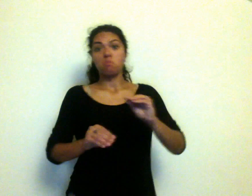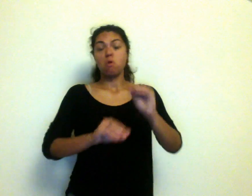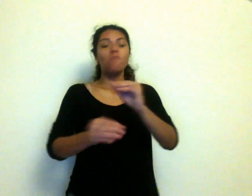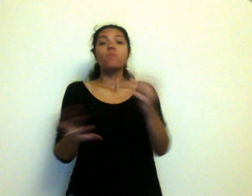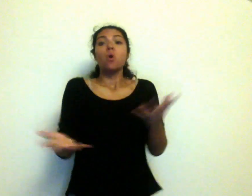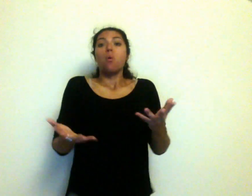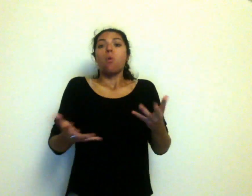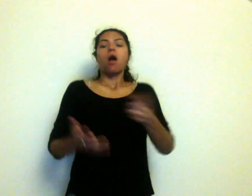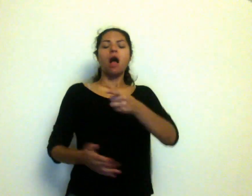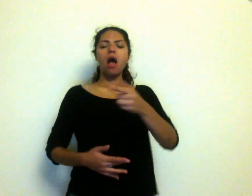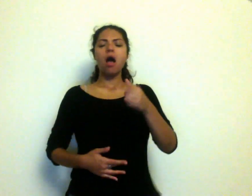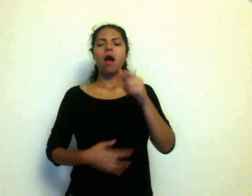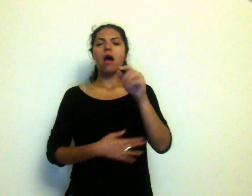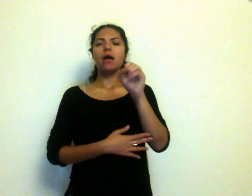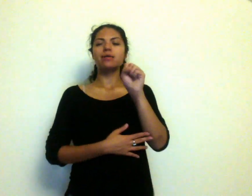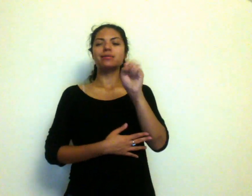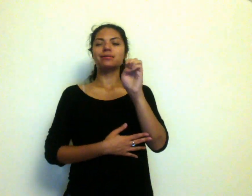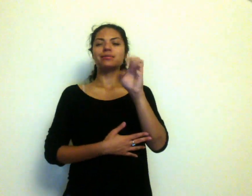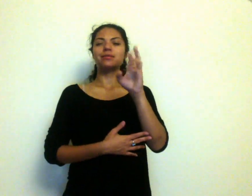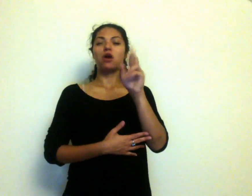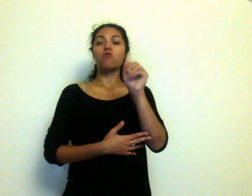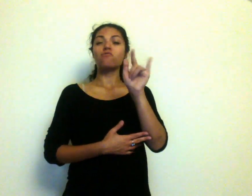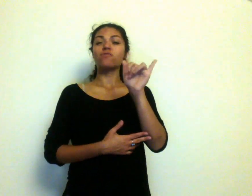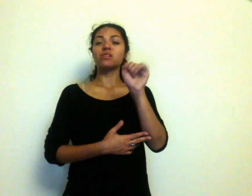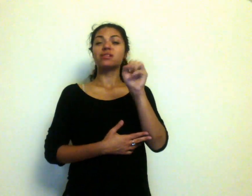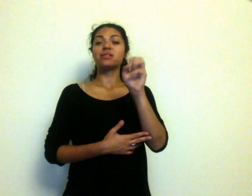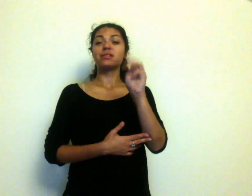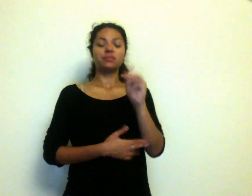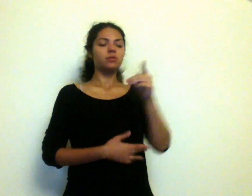secularism with the spurious glitter of Eastern mysticism.